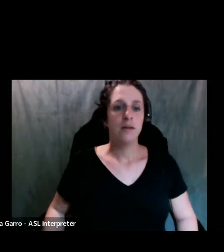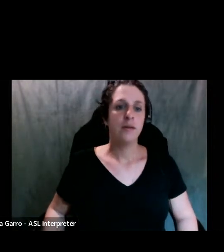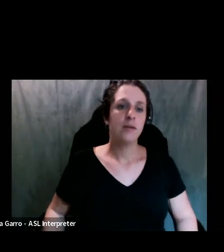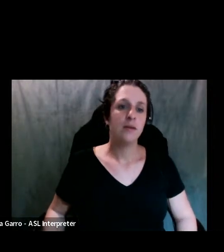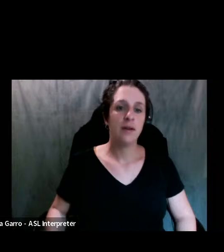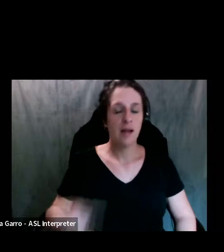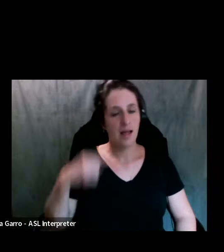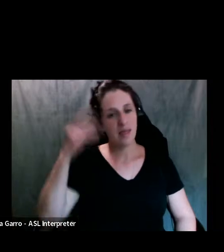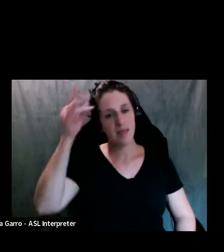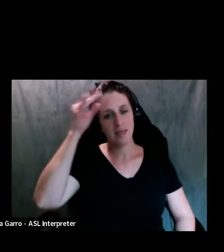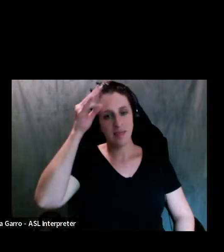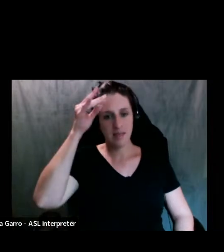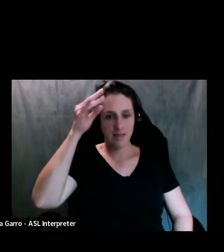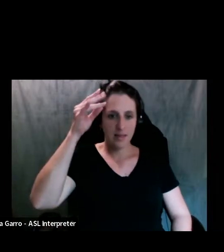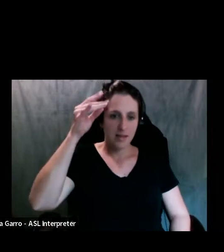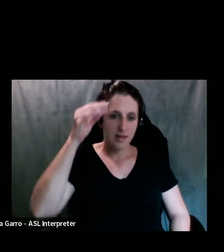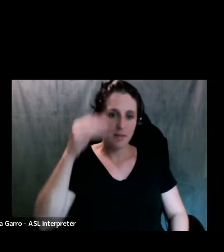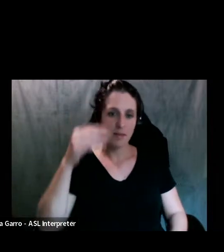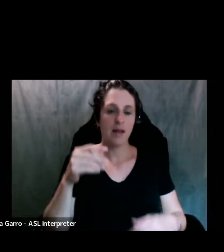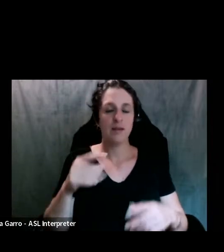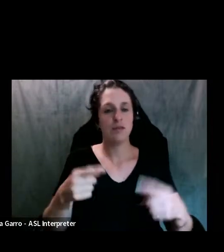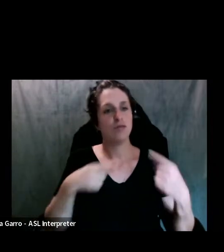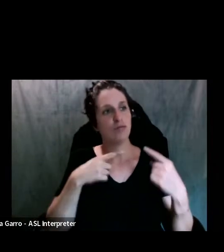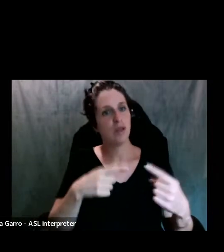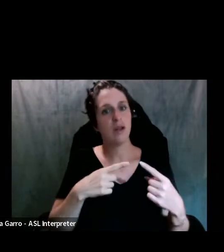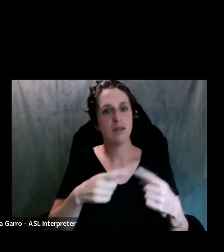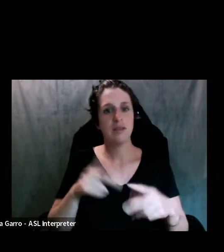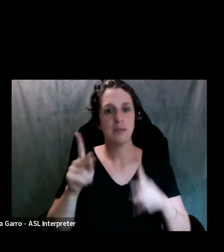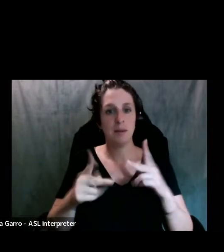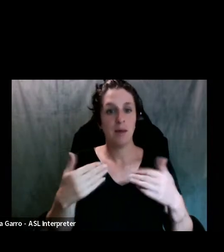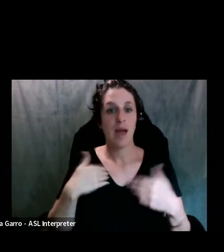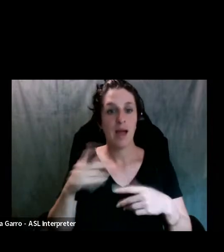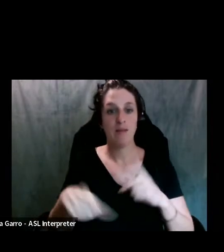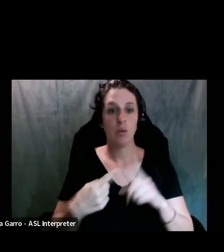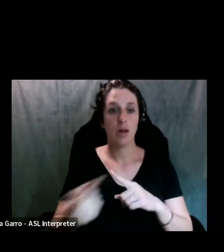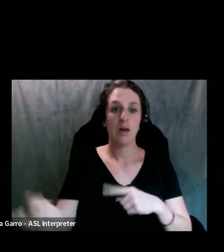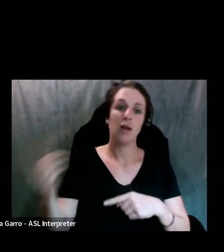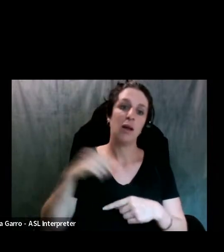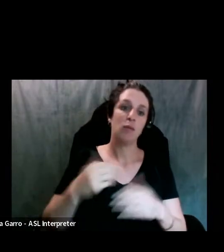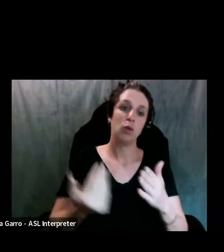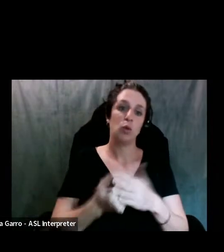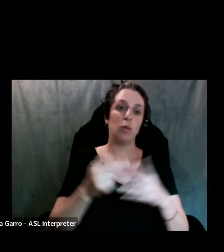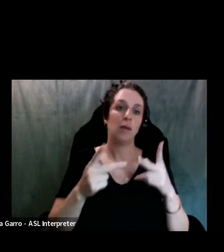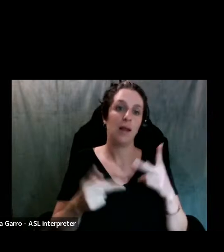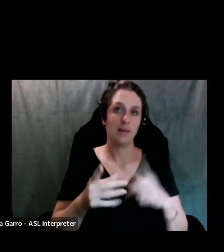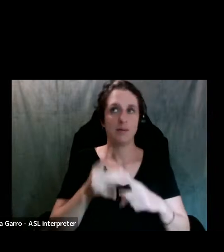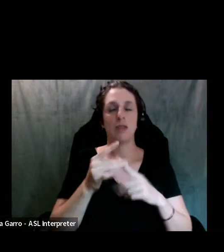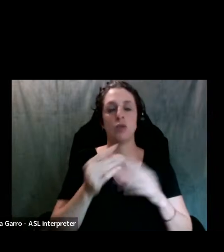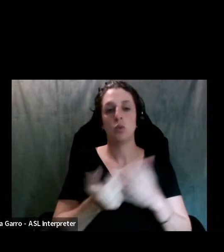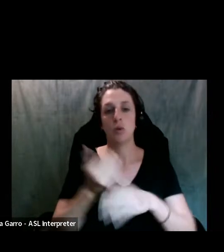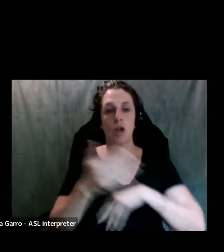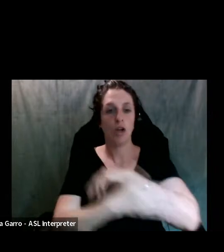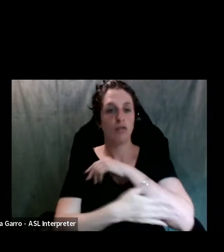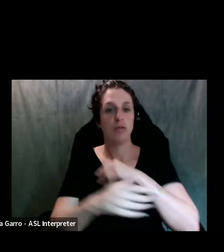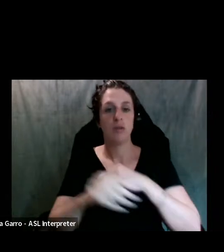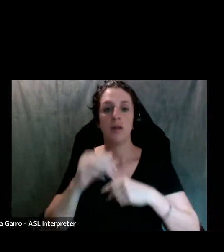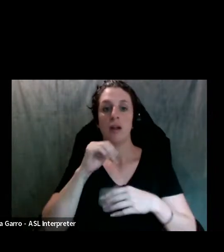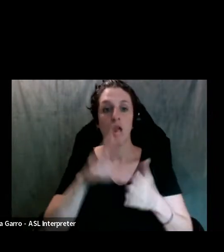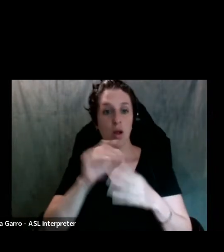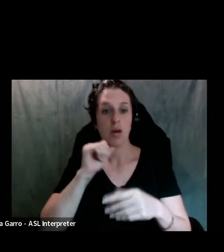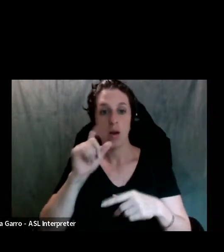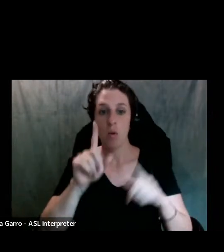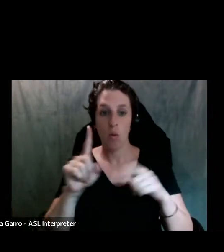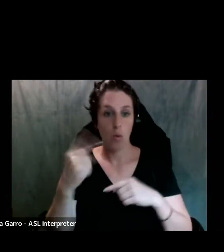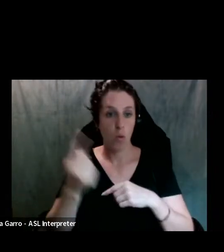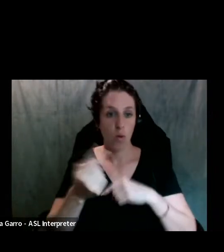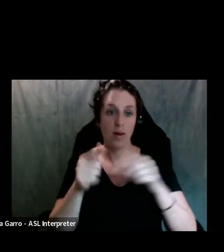people have coming to a completely new place, especially a new country, to learn not only a language, but a